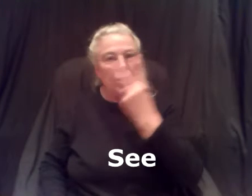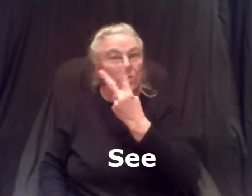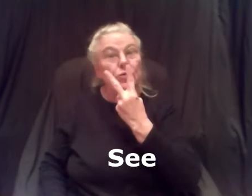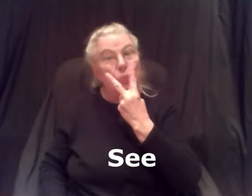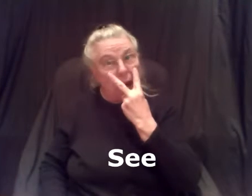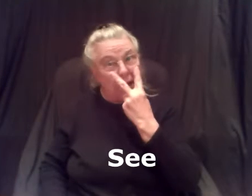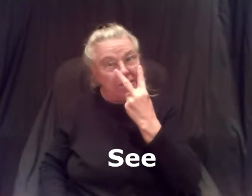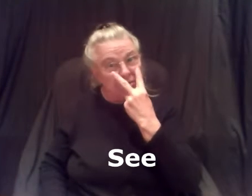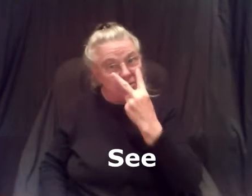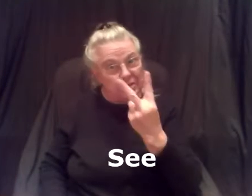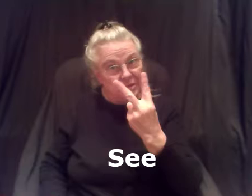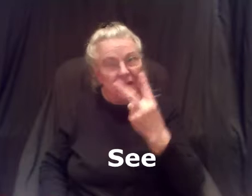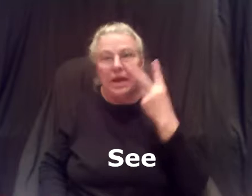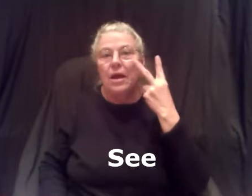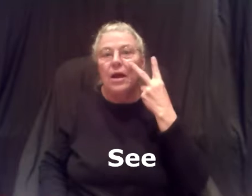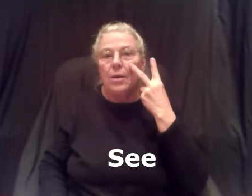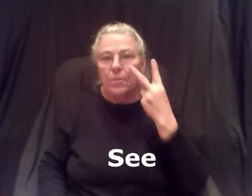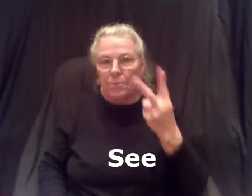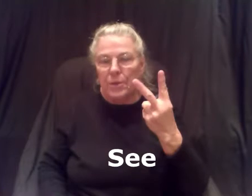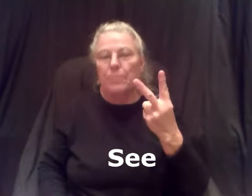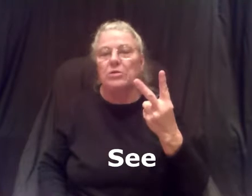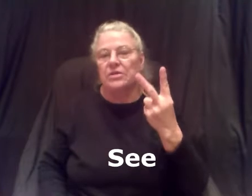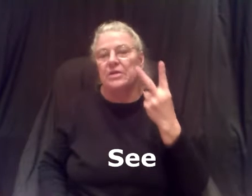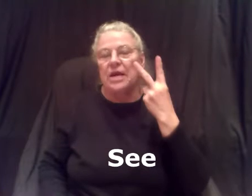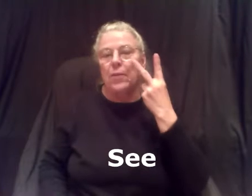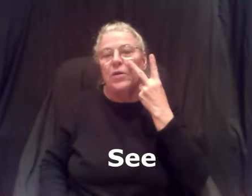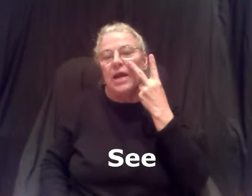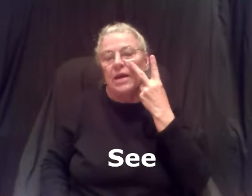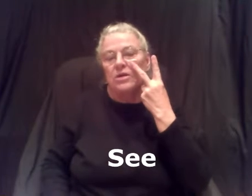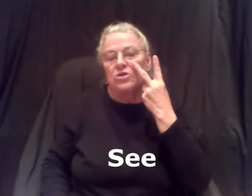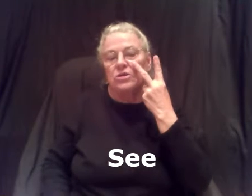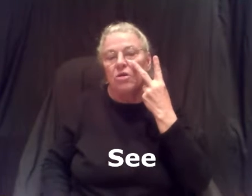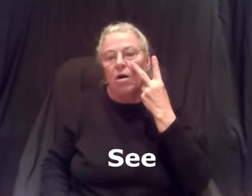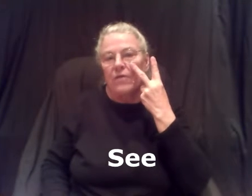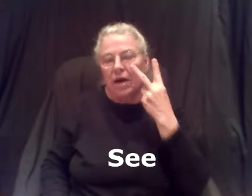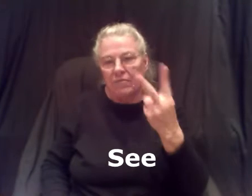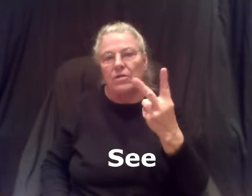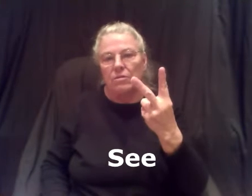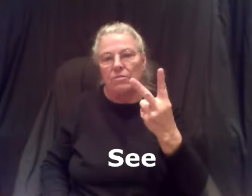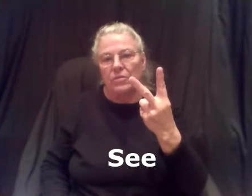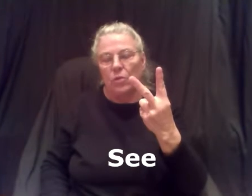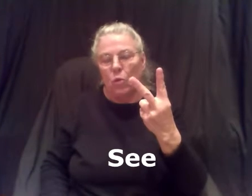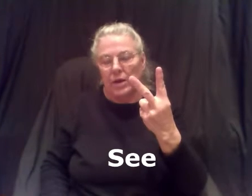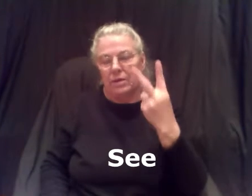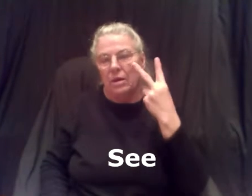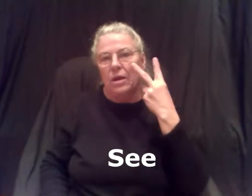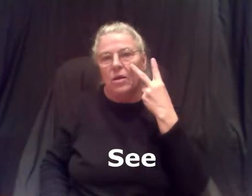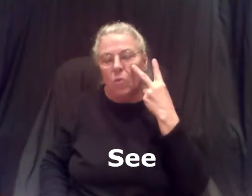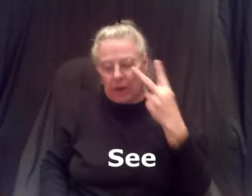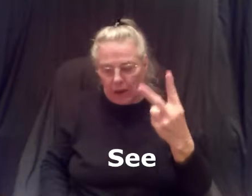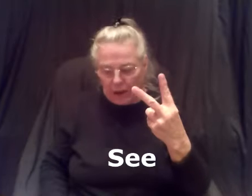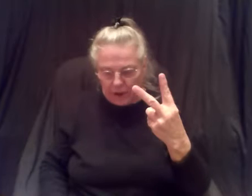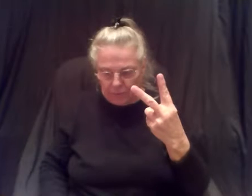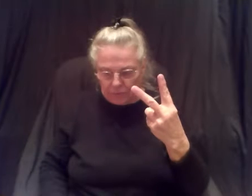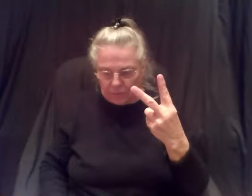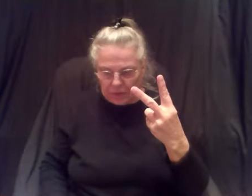2 eyes to see, but most of the time we take it just off of the one eye.